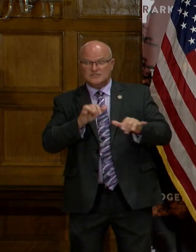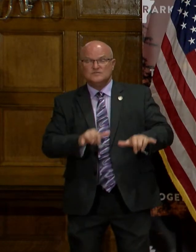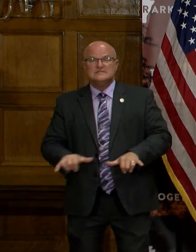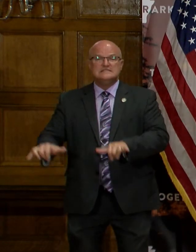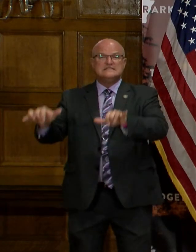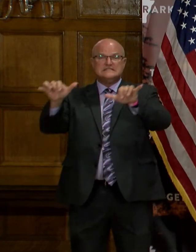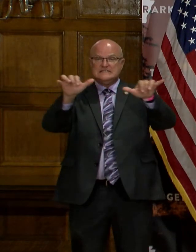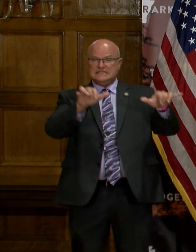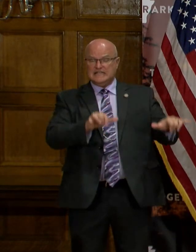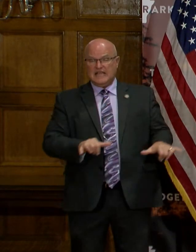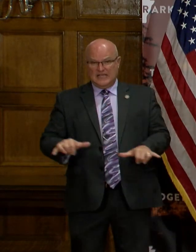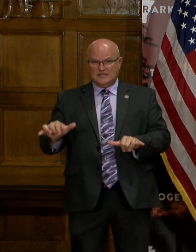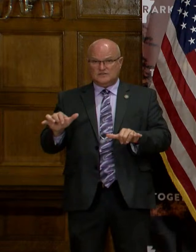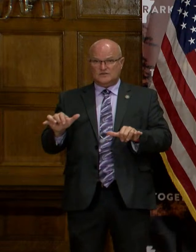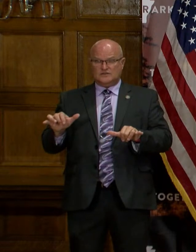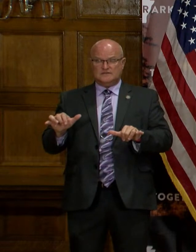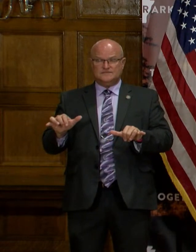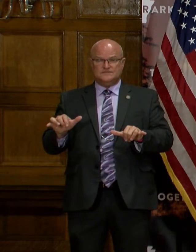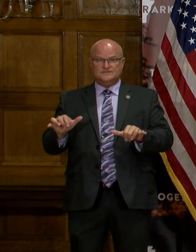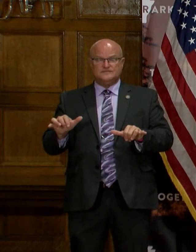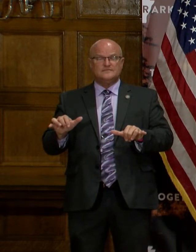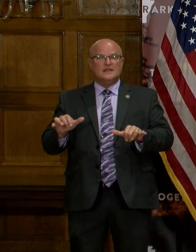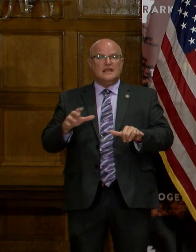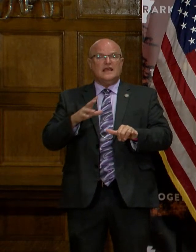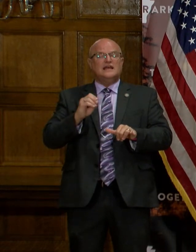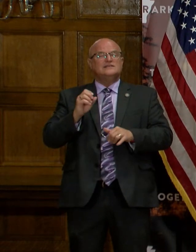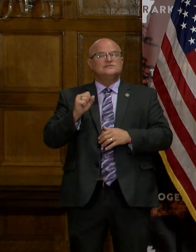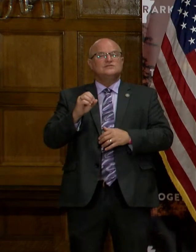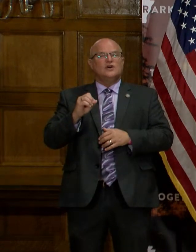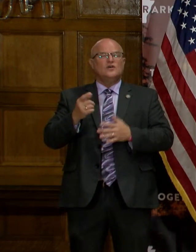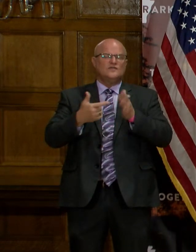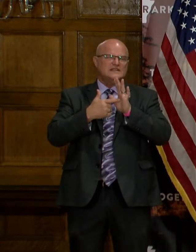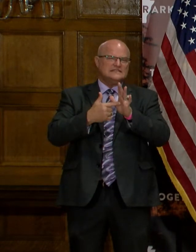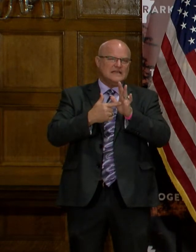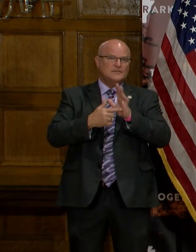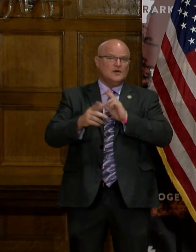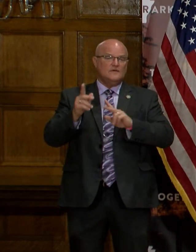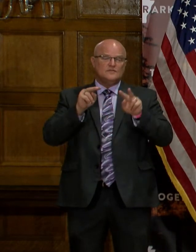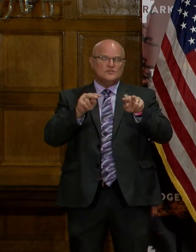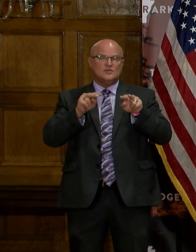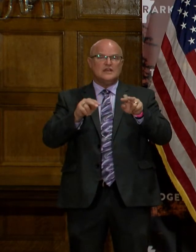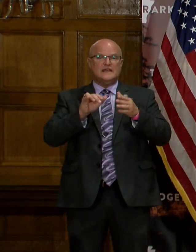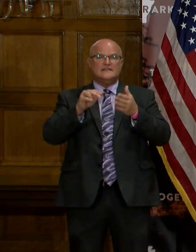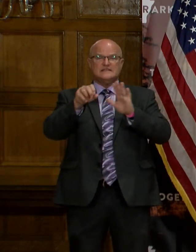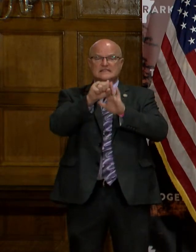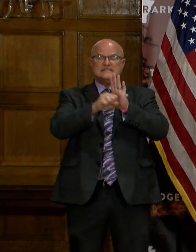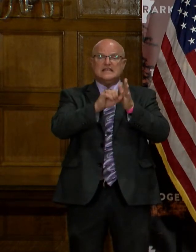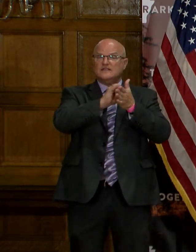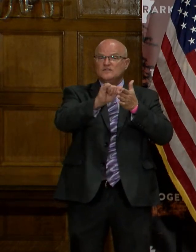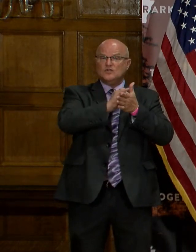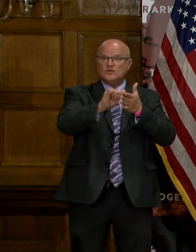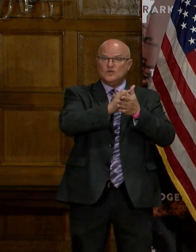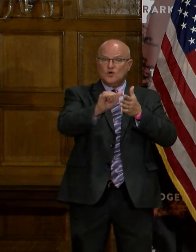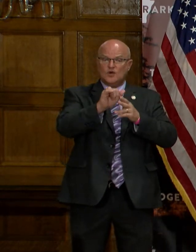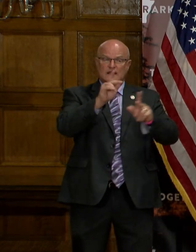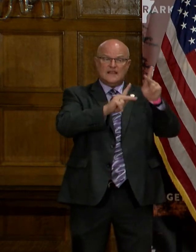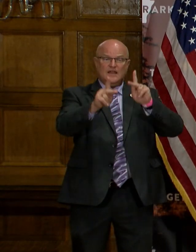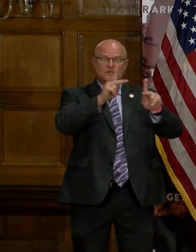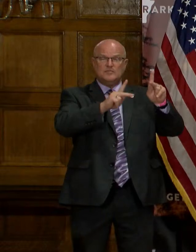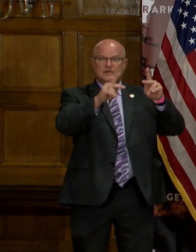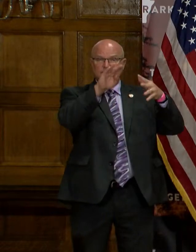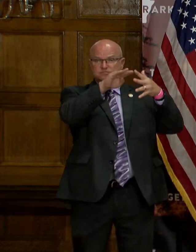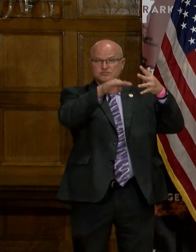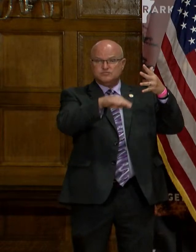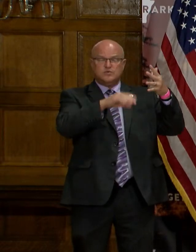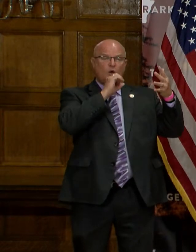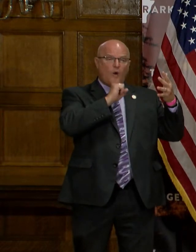standard across the platform. And so, for instance, if we look at the state of New York, their population distribution